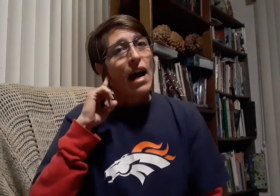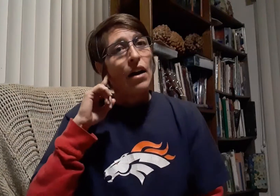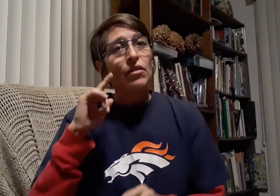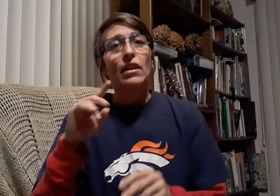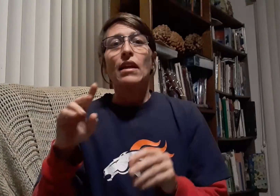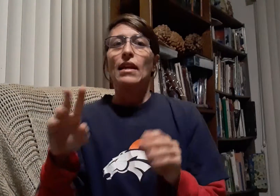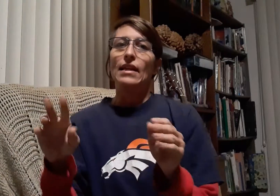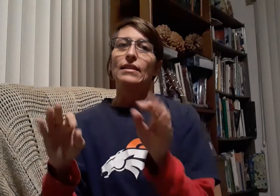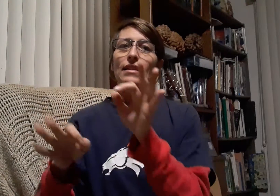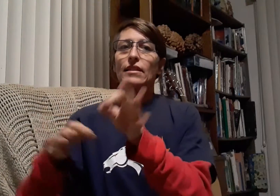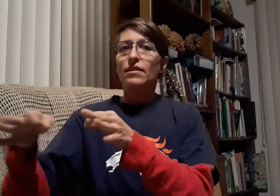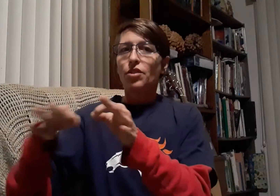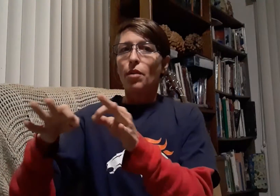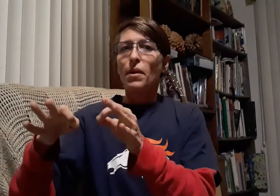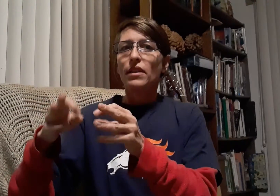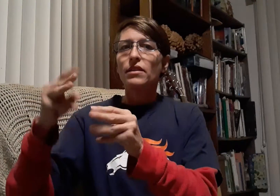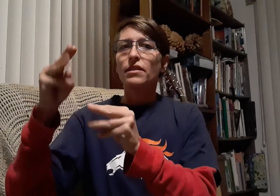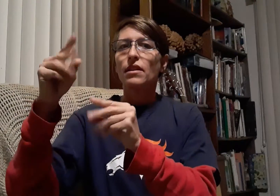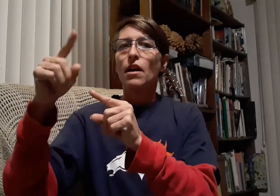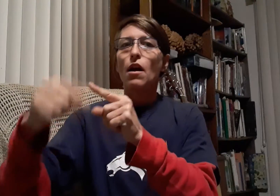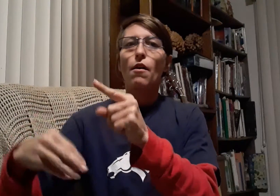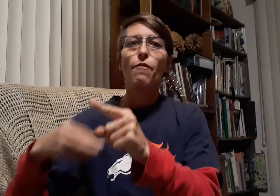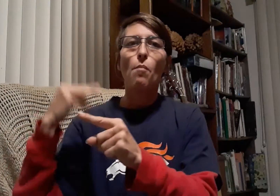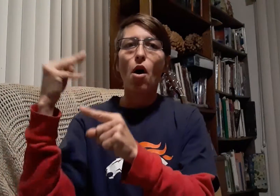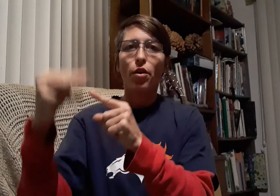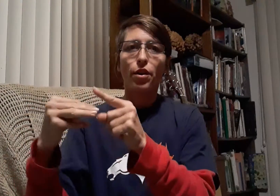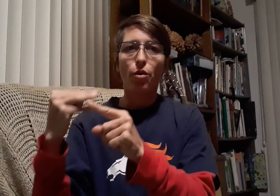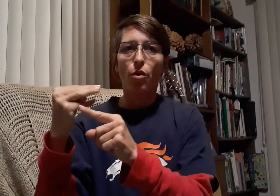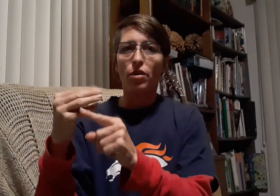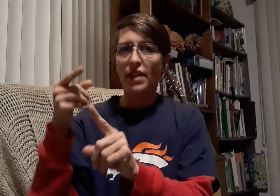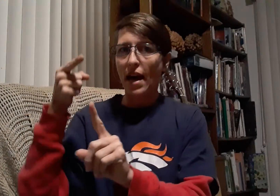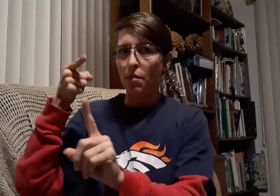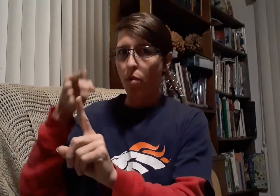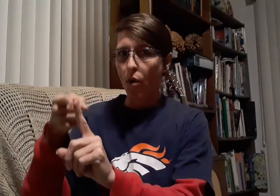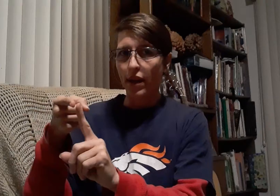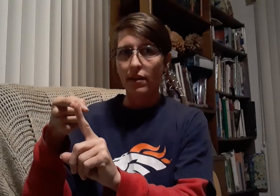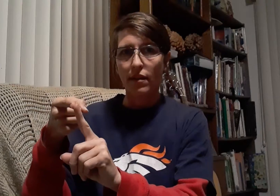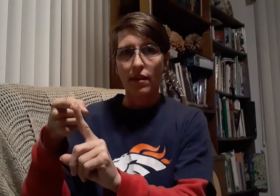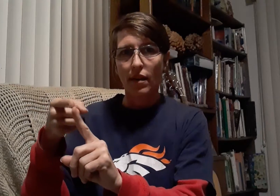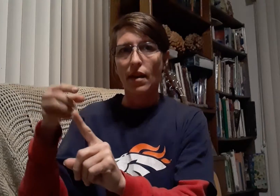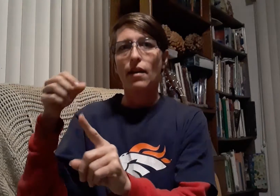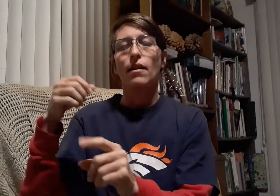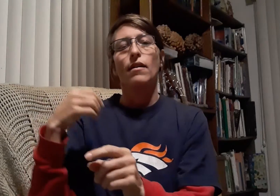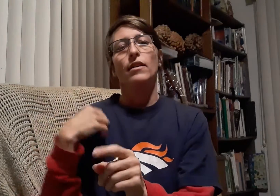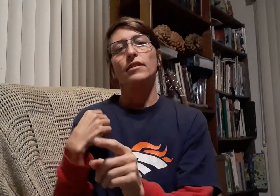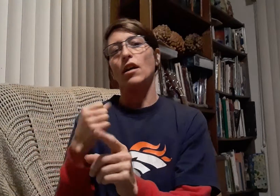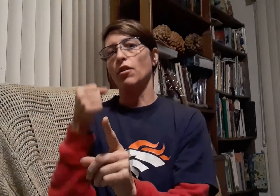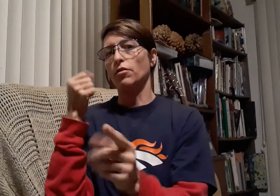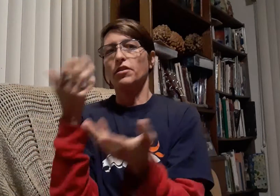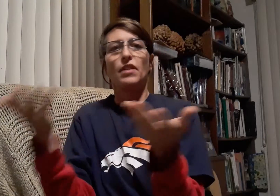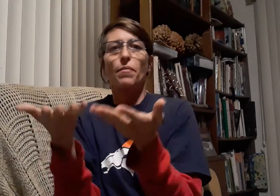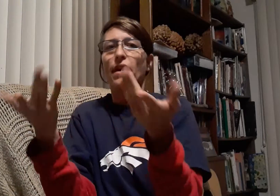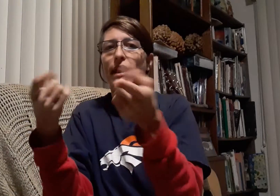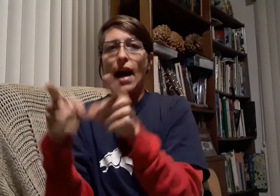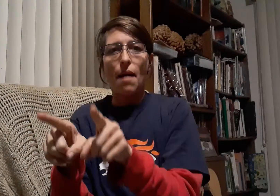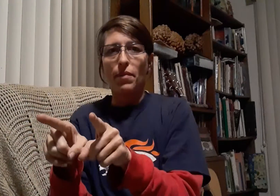Sound is a disturbance of molecules at a point. So something